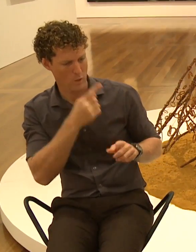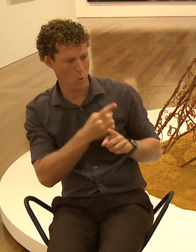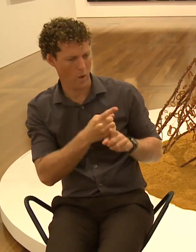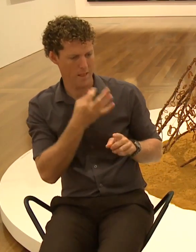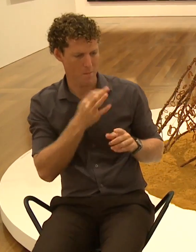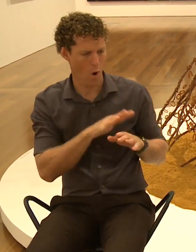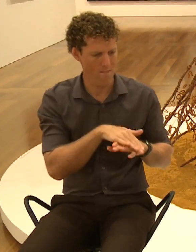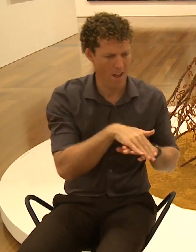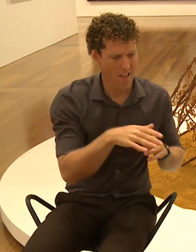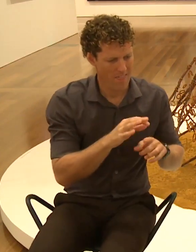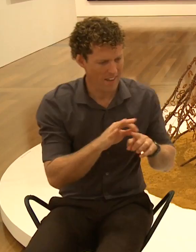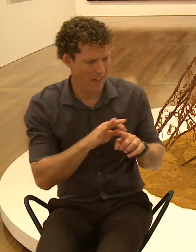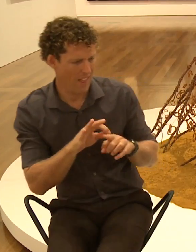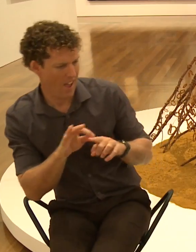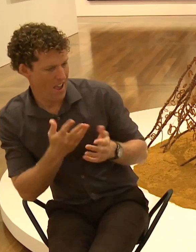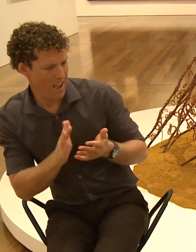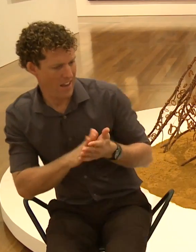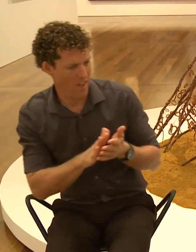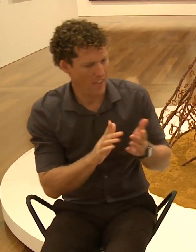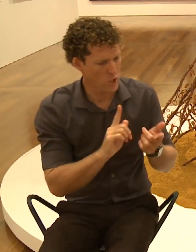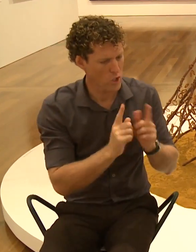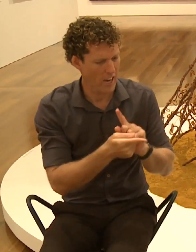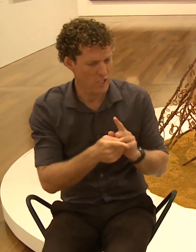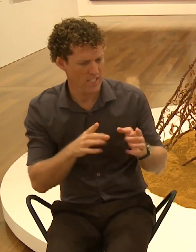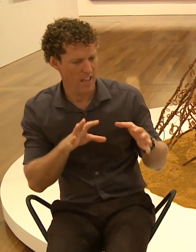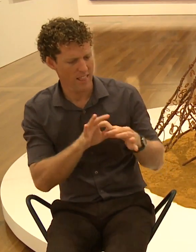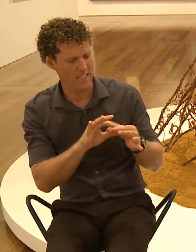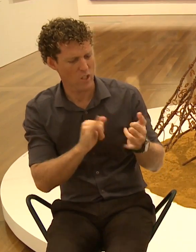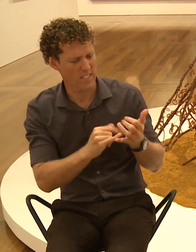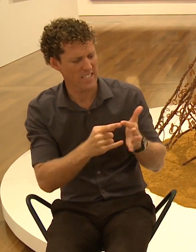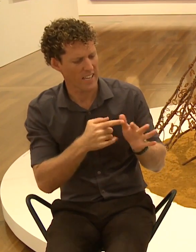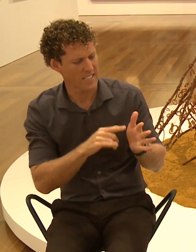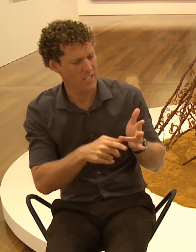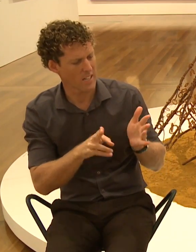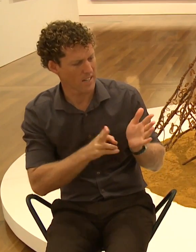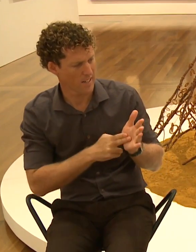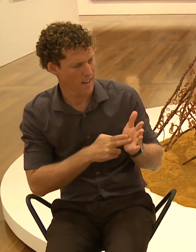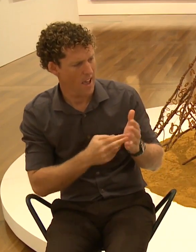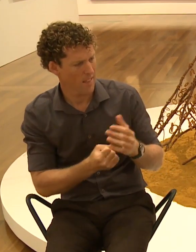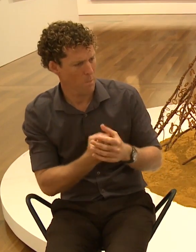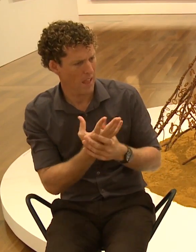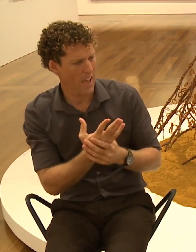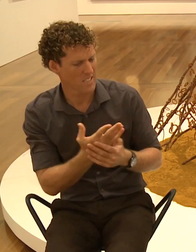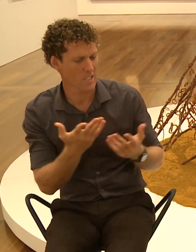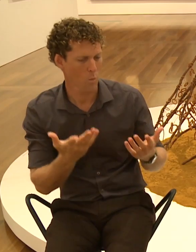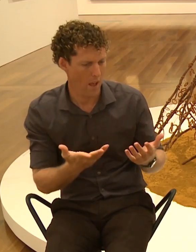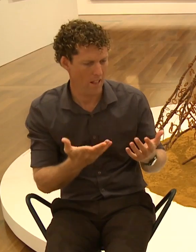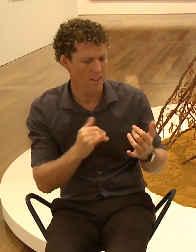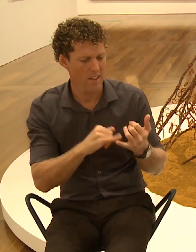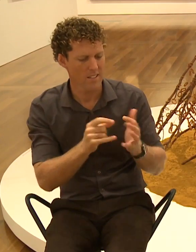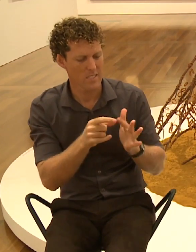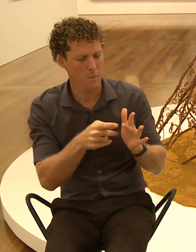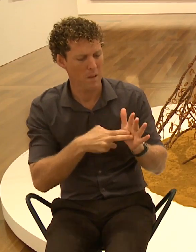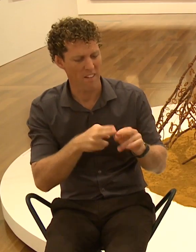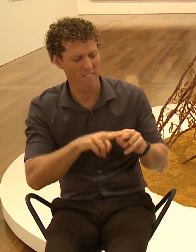and how that changes according to seasons and the plant itself. Well, Spinifex